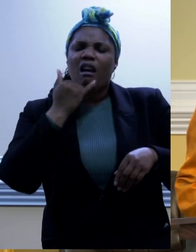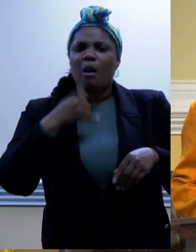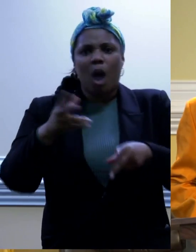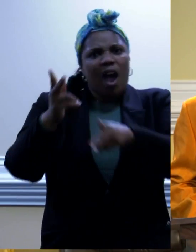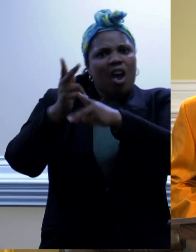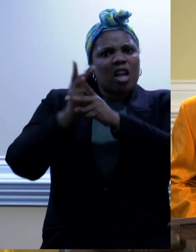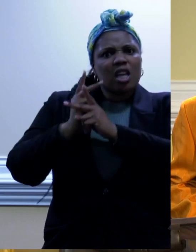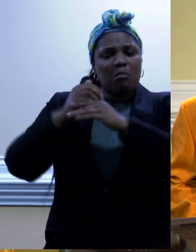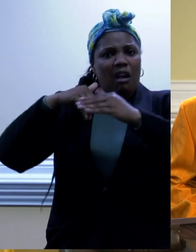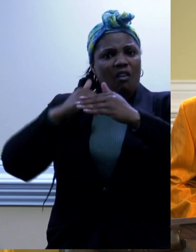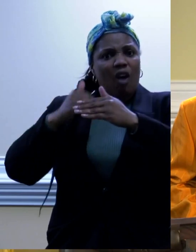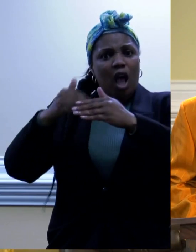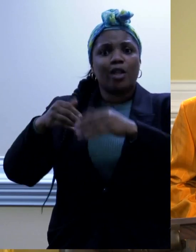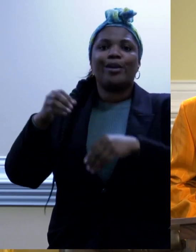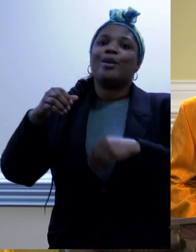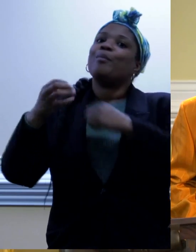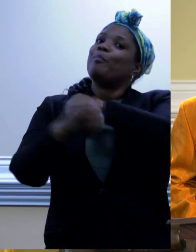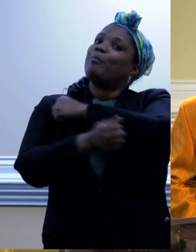Nothing has changed.